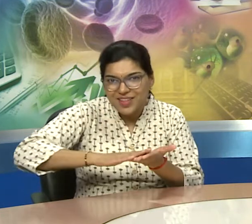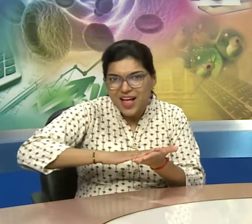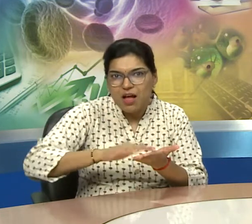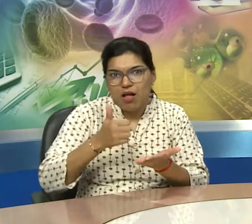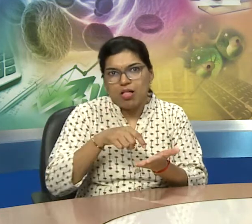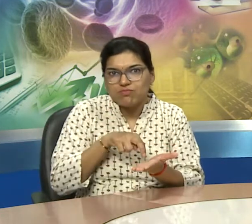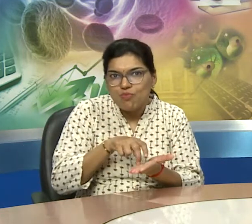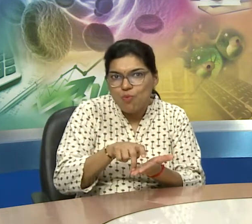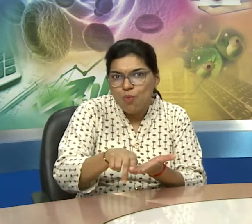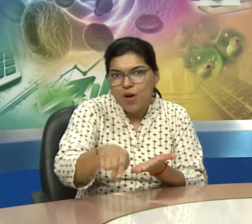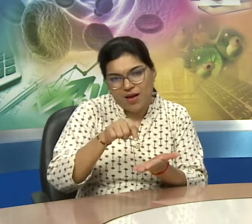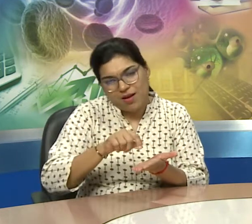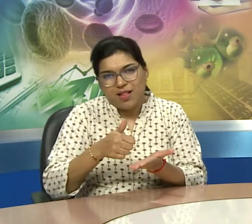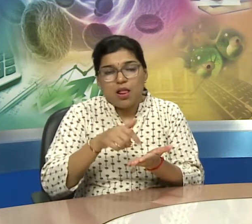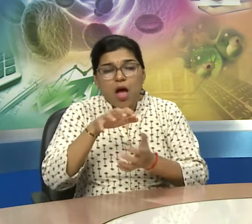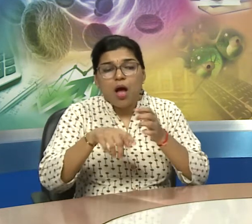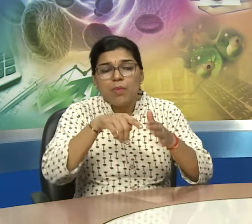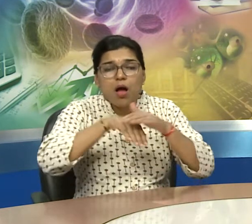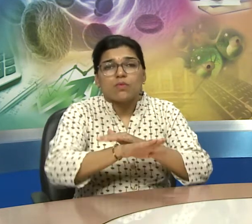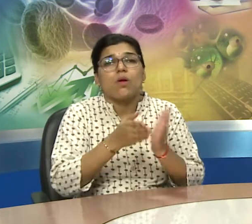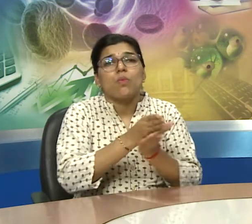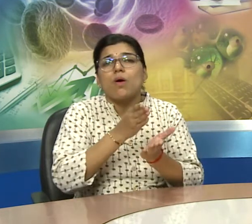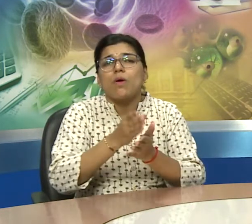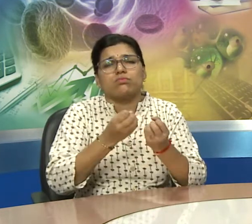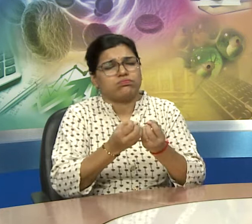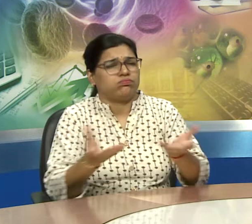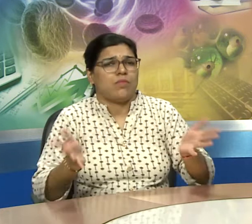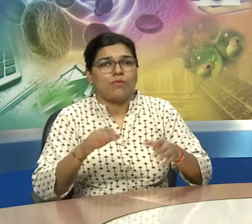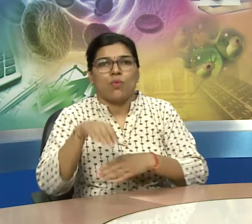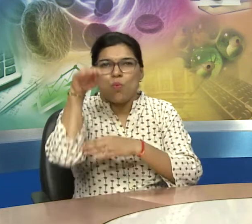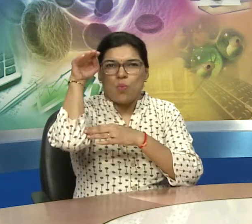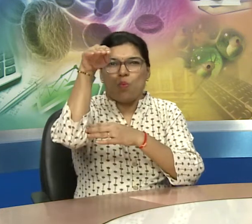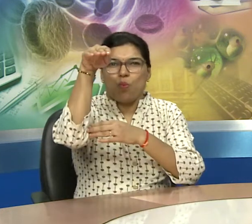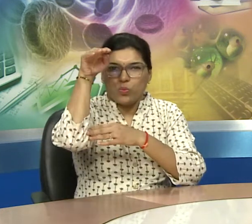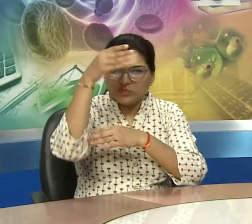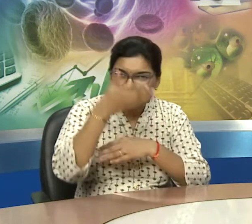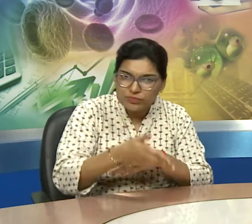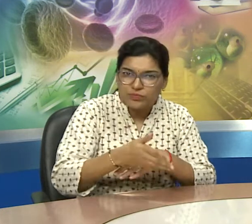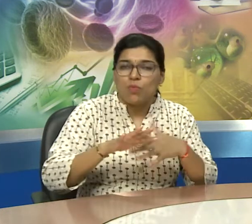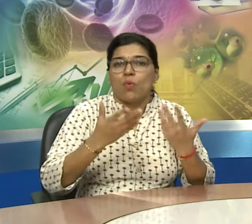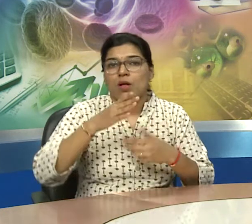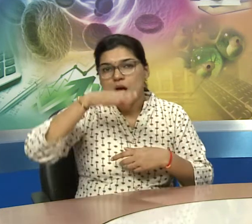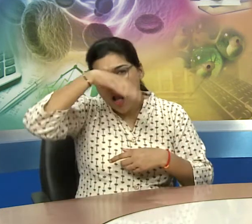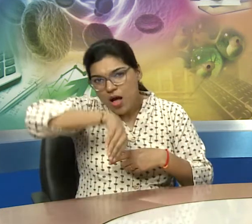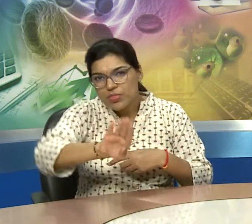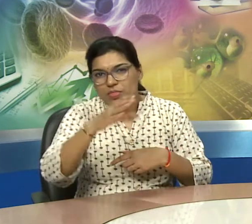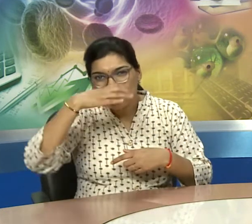So they started using bullocks to till the land and some other animals such as